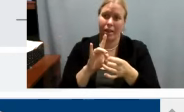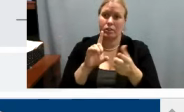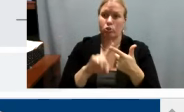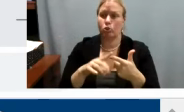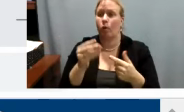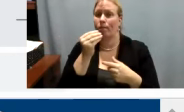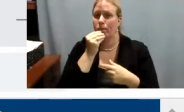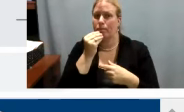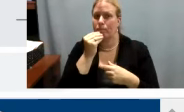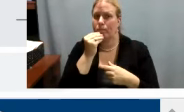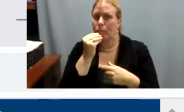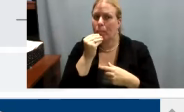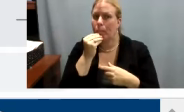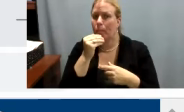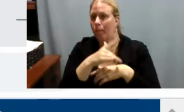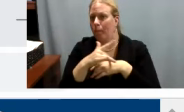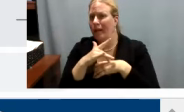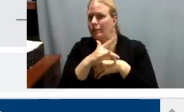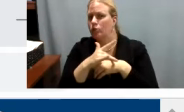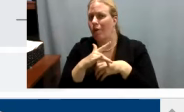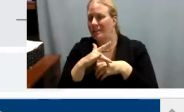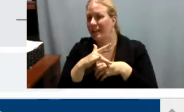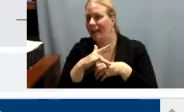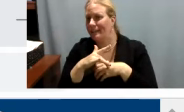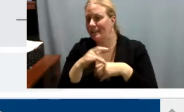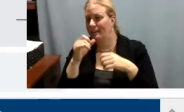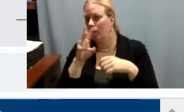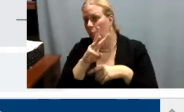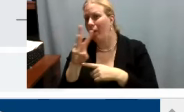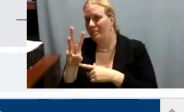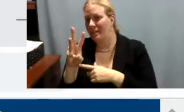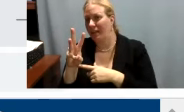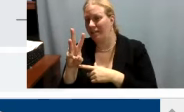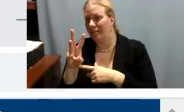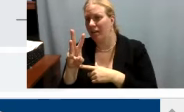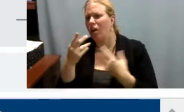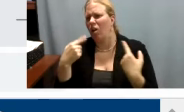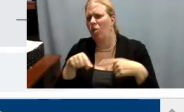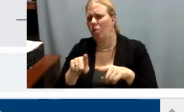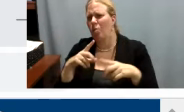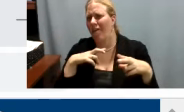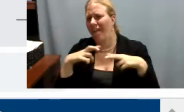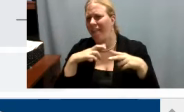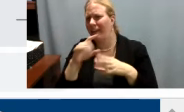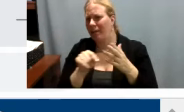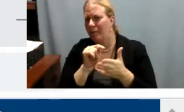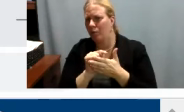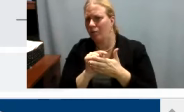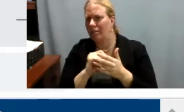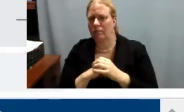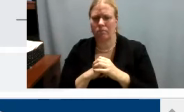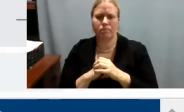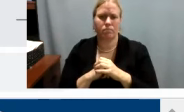specific food resources available over the holiday period you know historically even in you know in usual years there's a little bit of